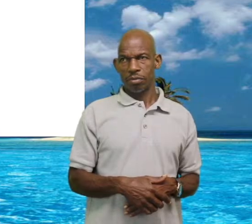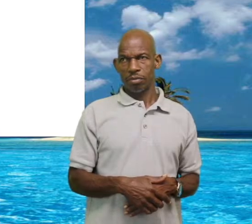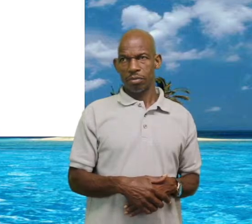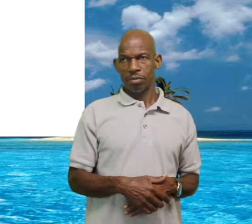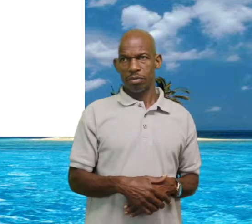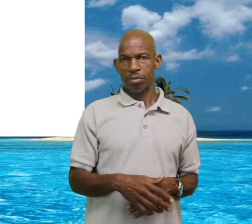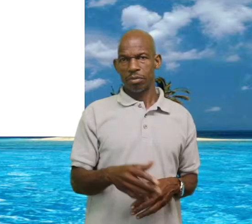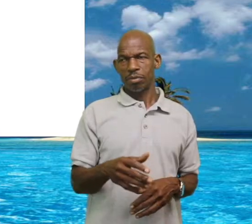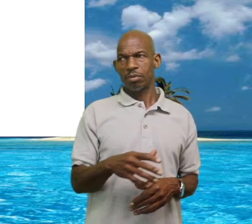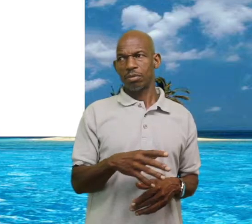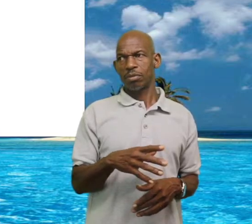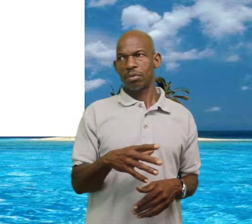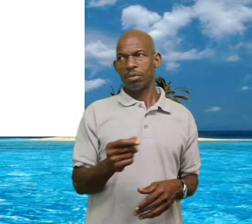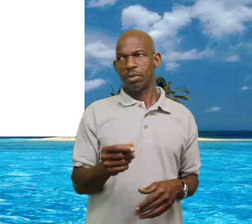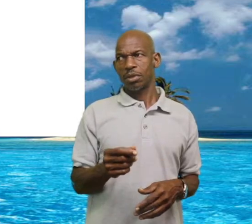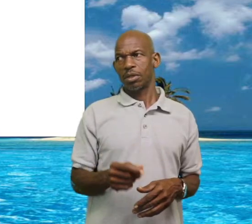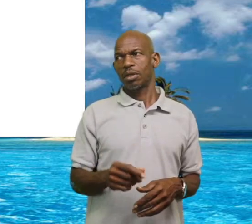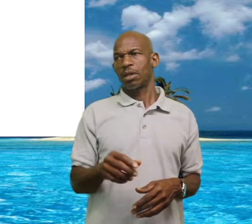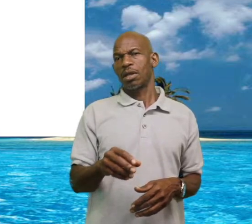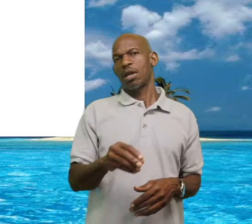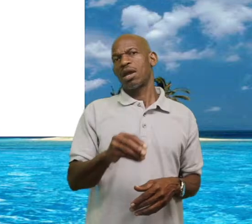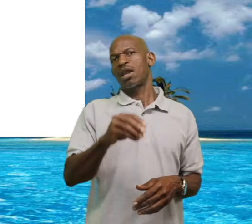And I end with an adjective also.